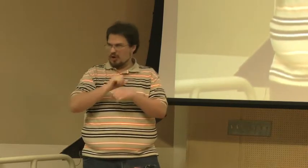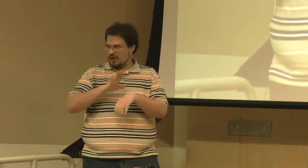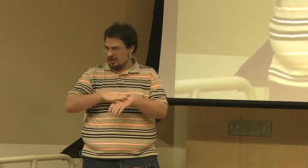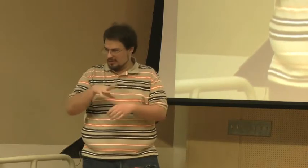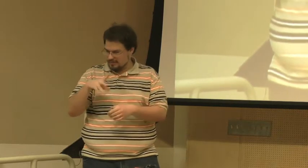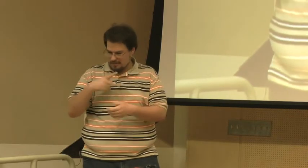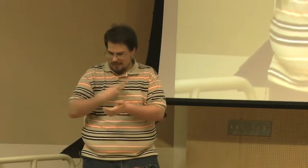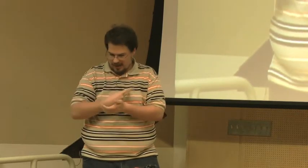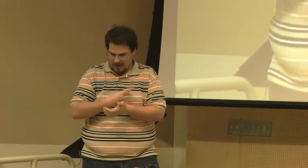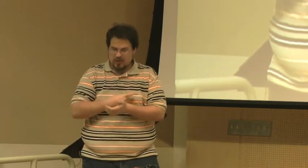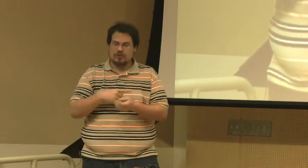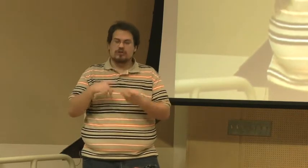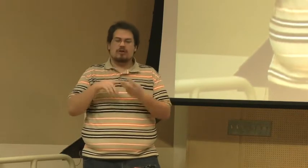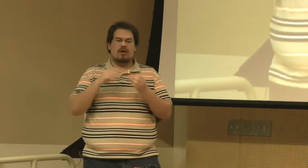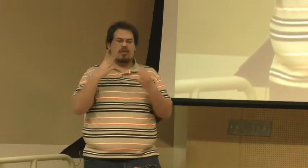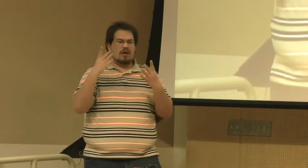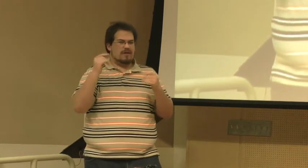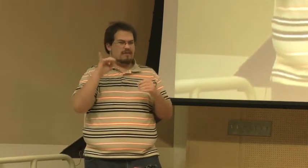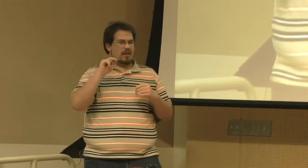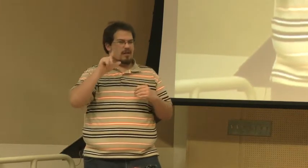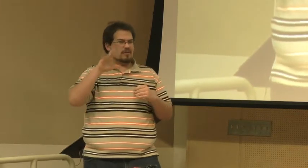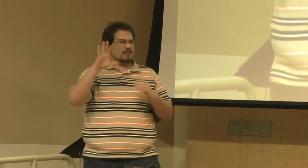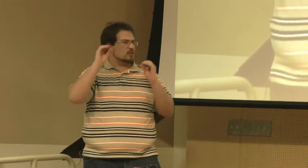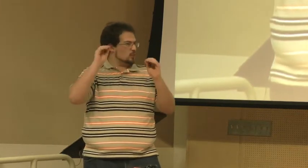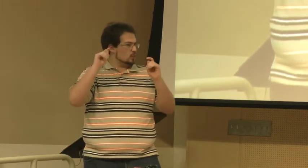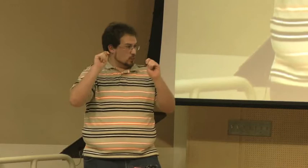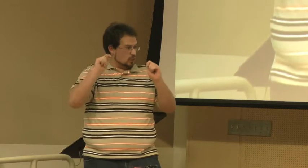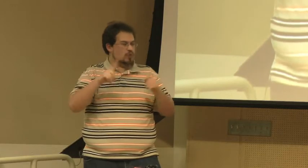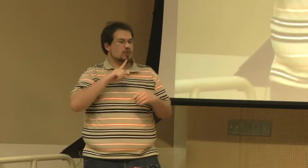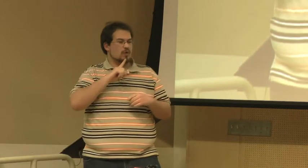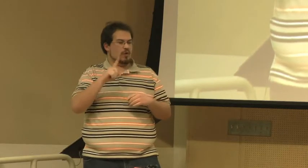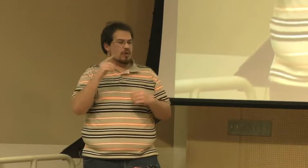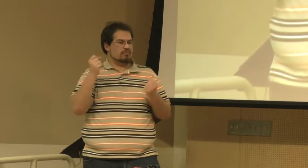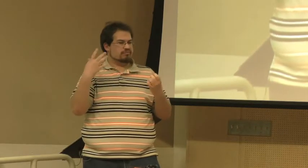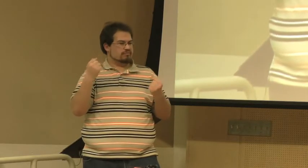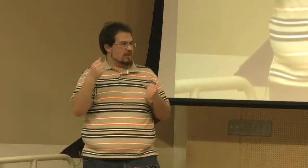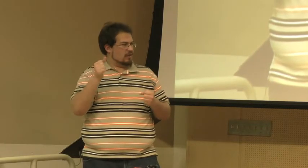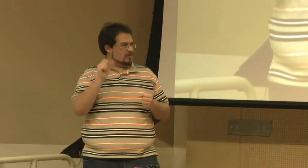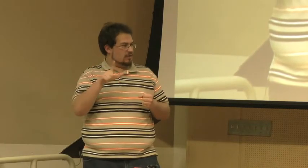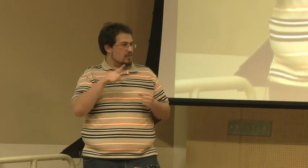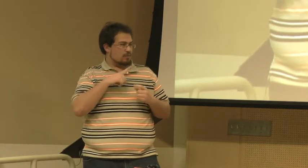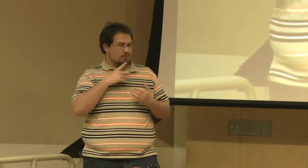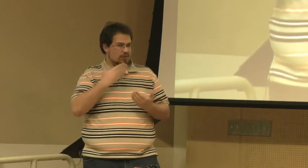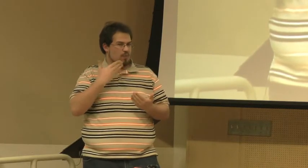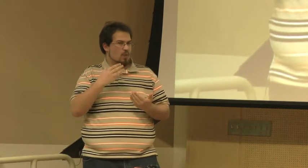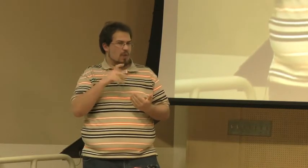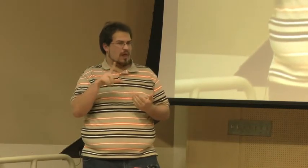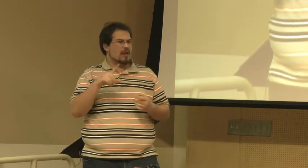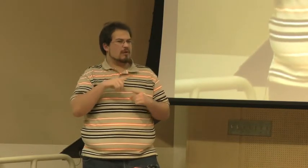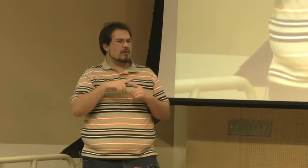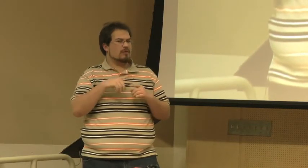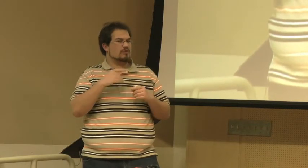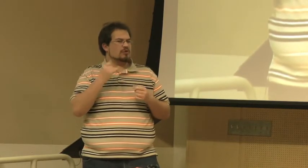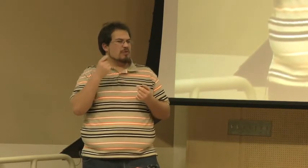here. He's working on their master's in English. And they're tutoring our students. Has some great shops here in sign